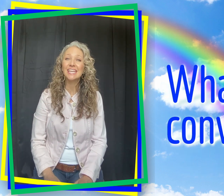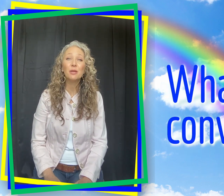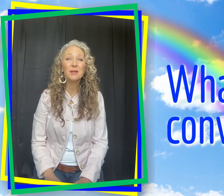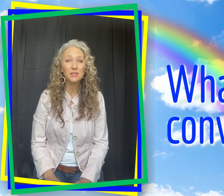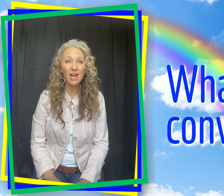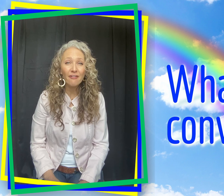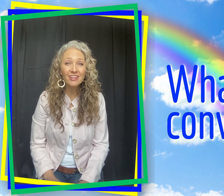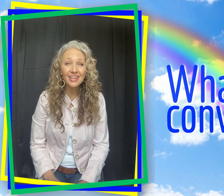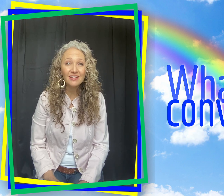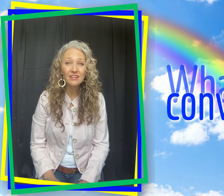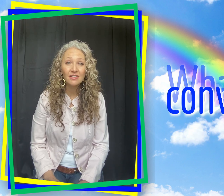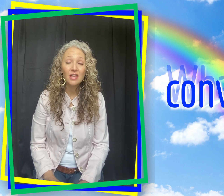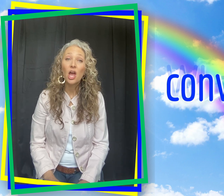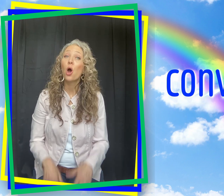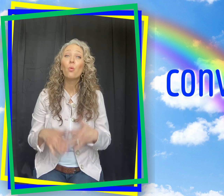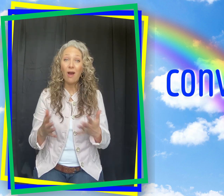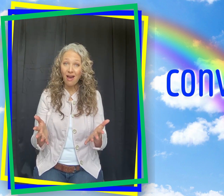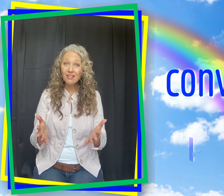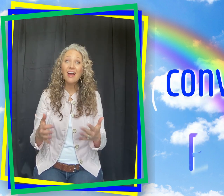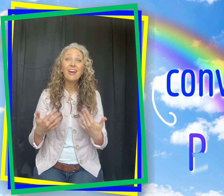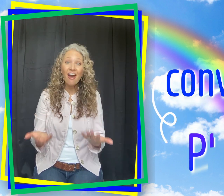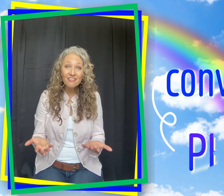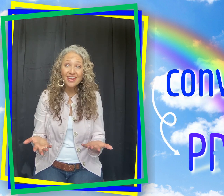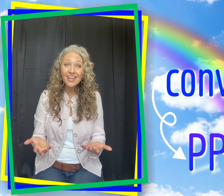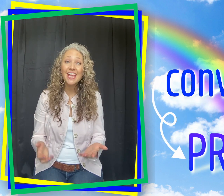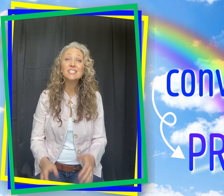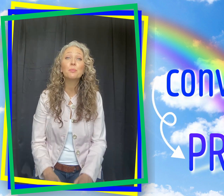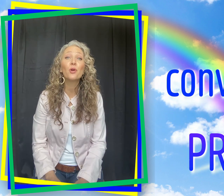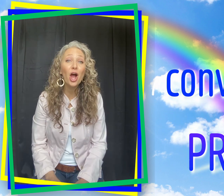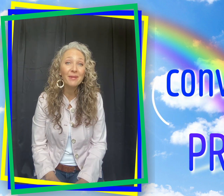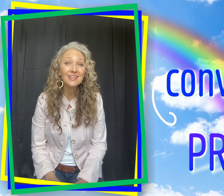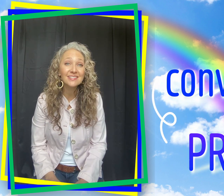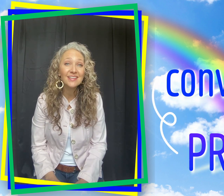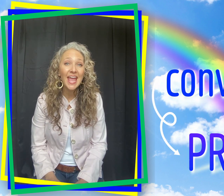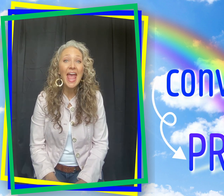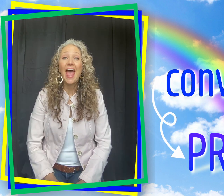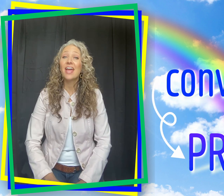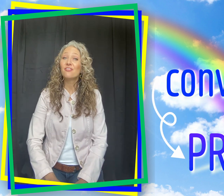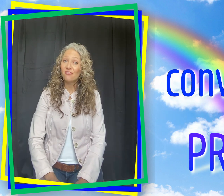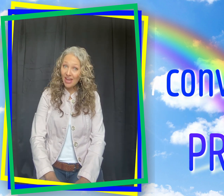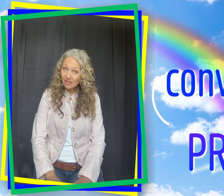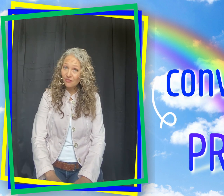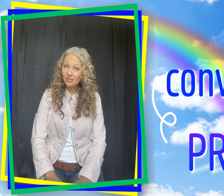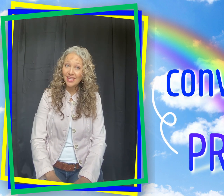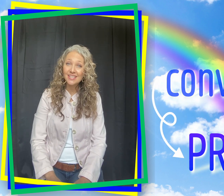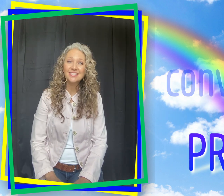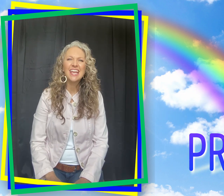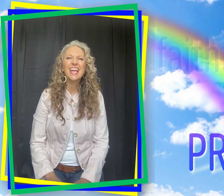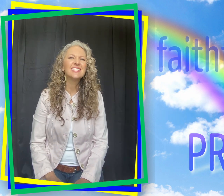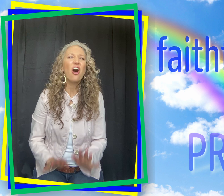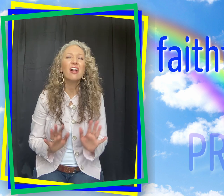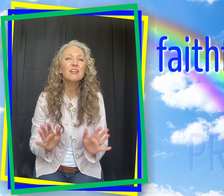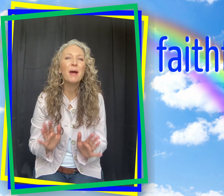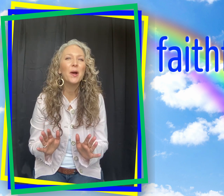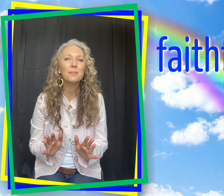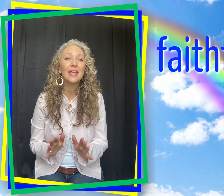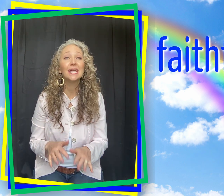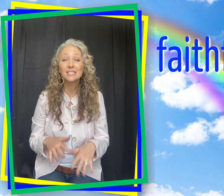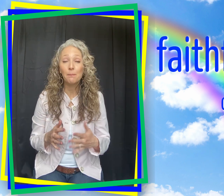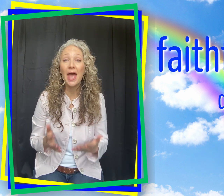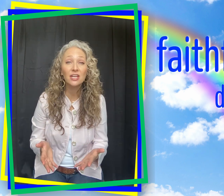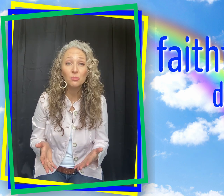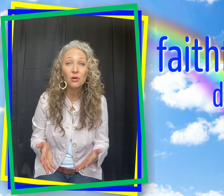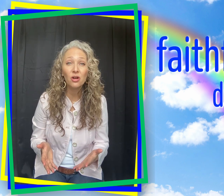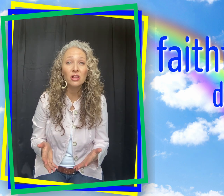faithful to keep his covenant? Well, a covenant is a promise, and faithfulness is all about